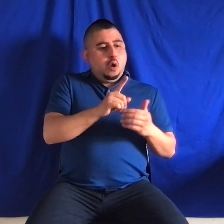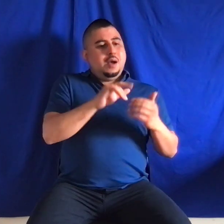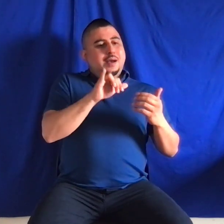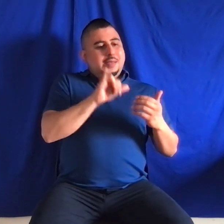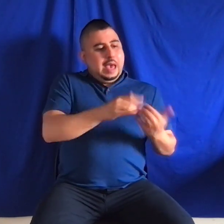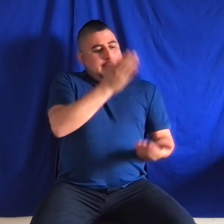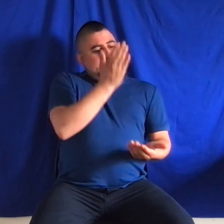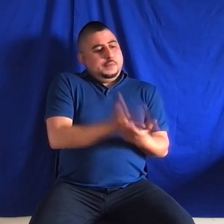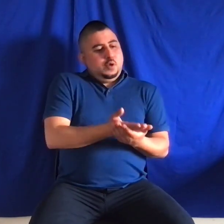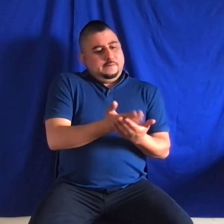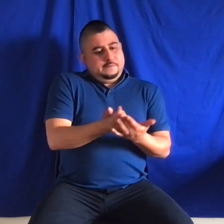things.